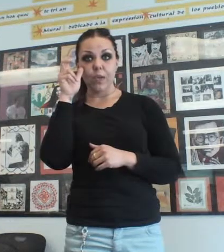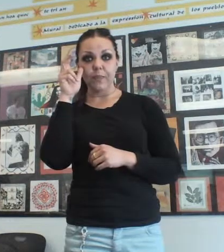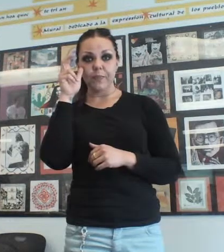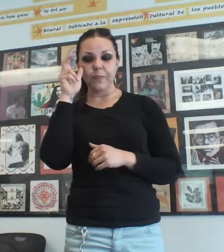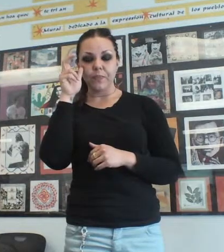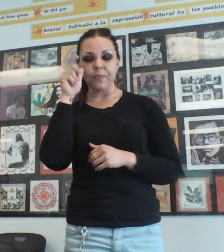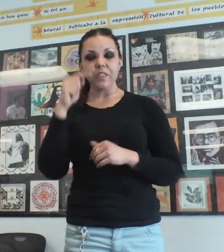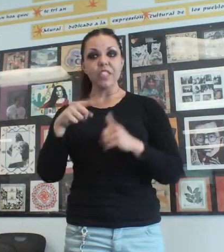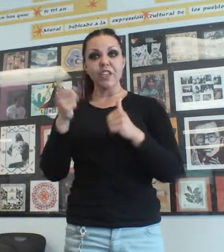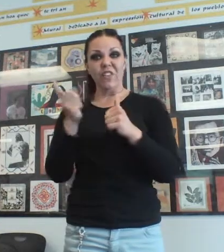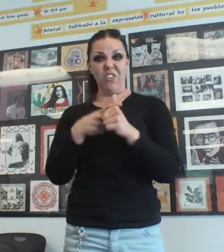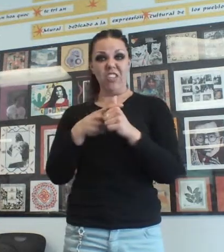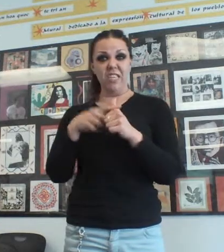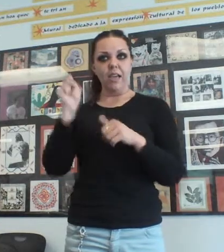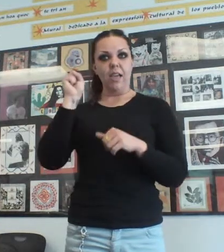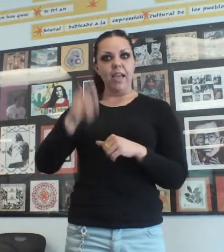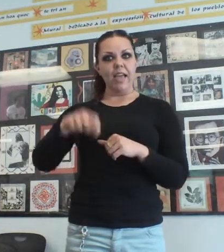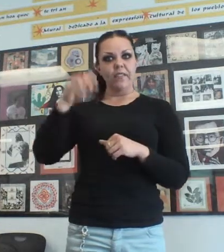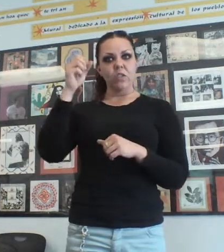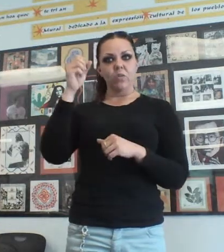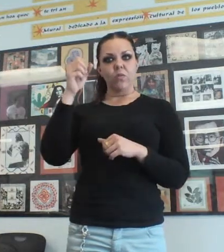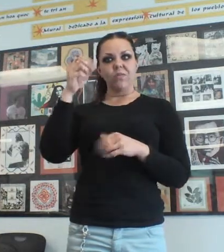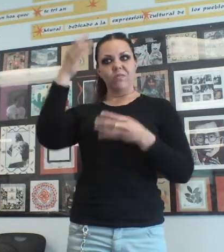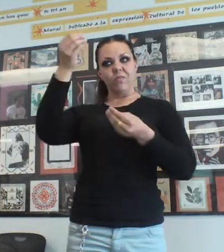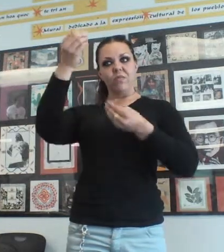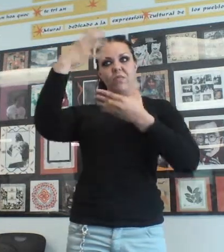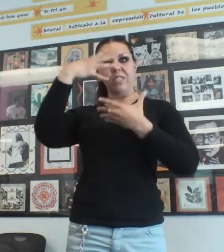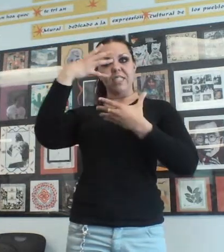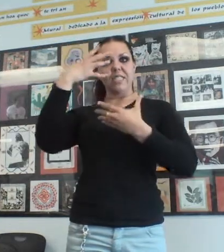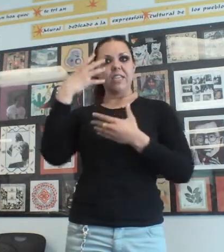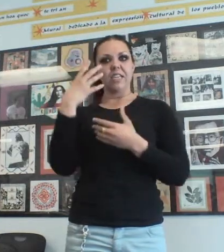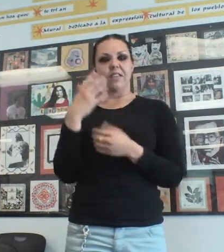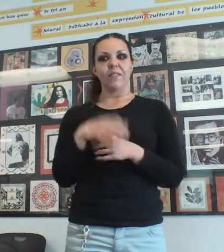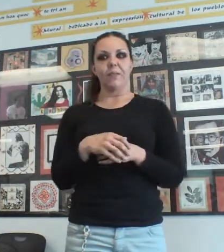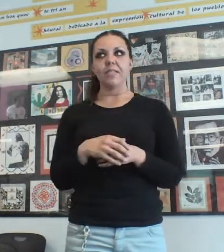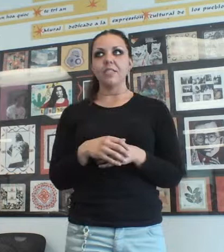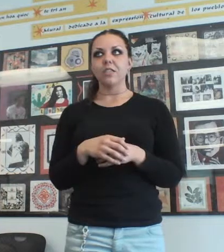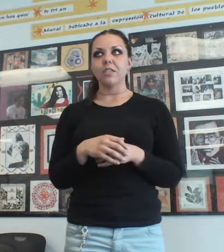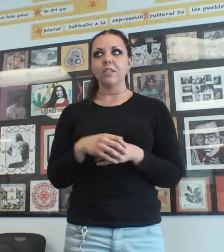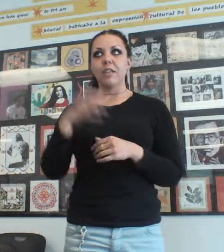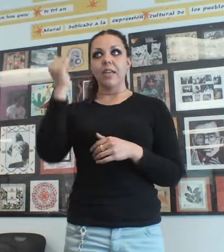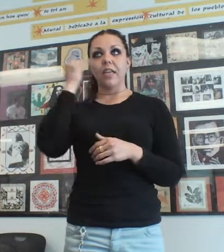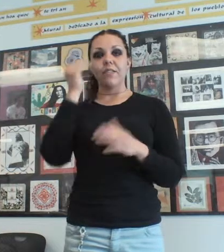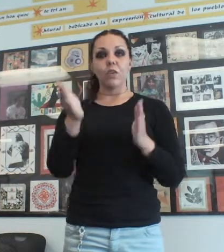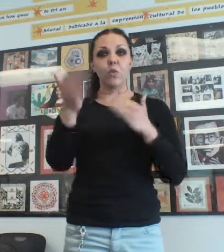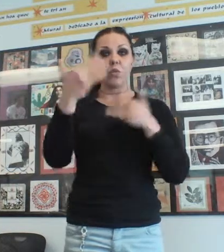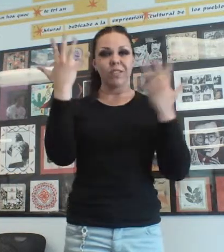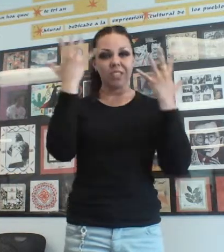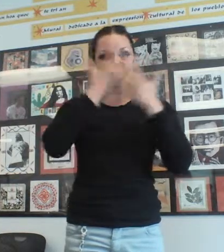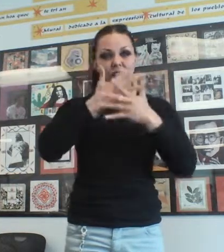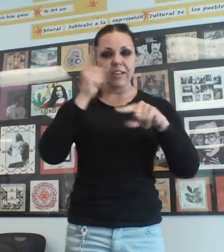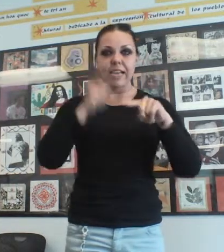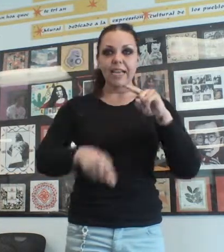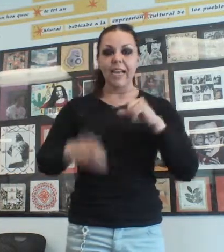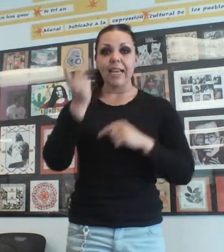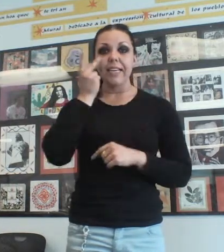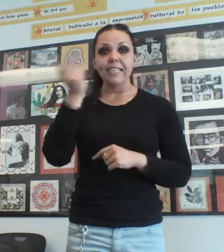the message. If it's dark in the room and I can't see the signer's hand, I'm too far away, they're